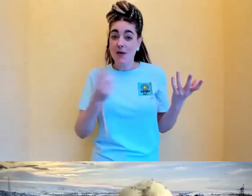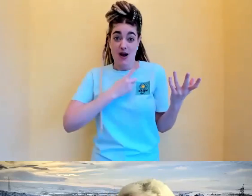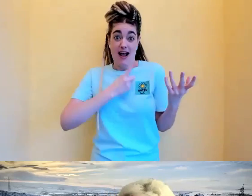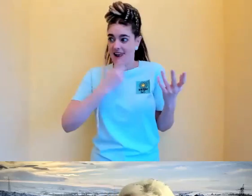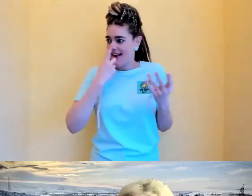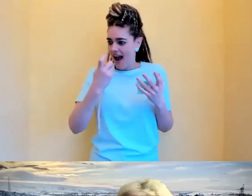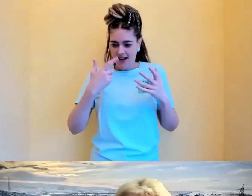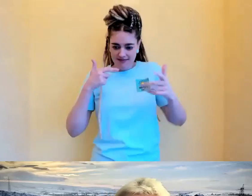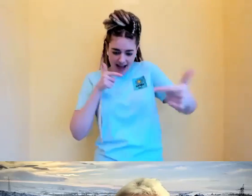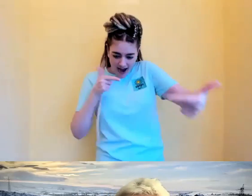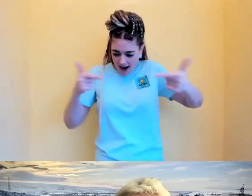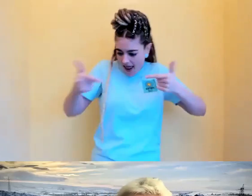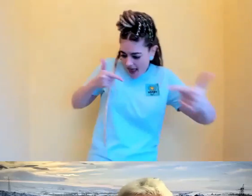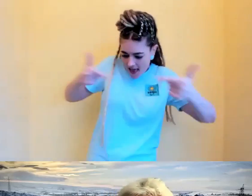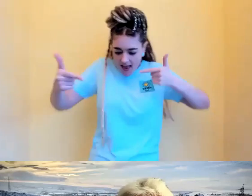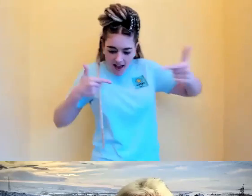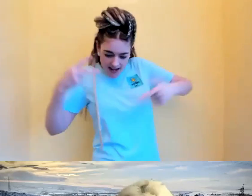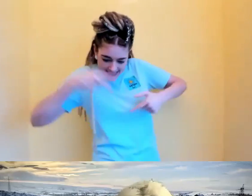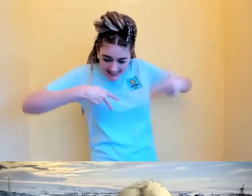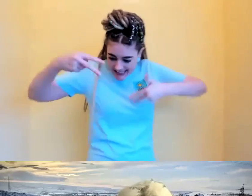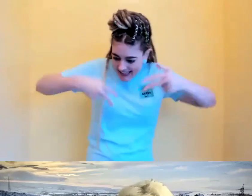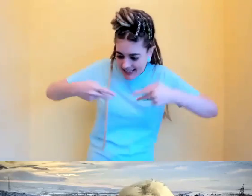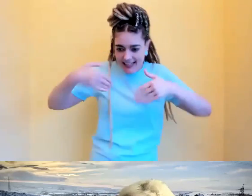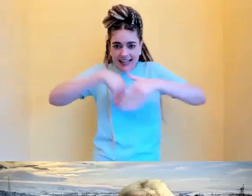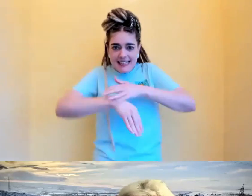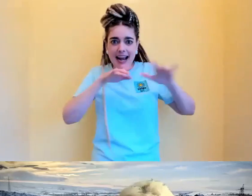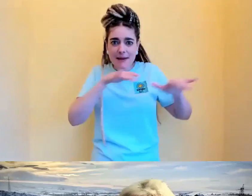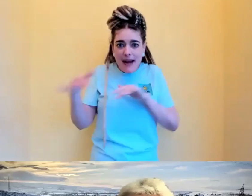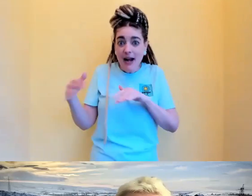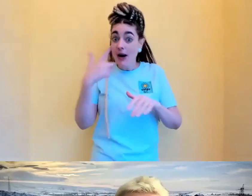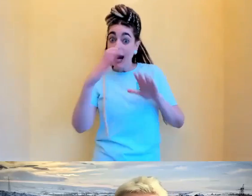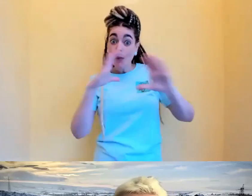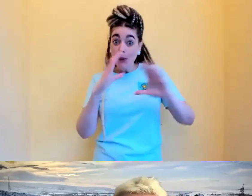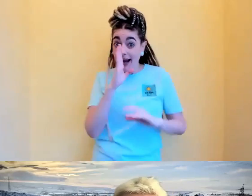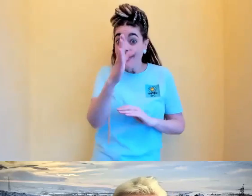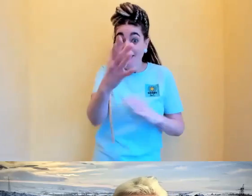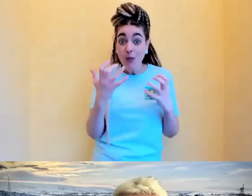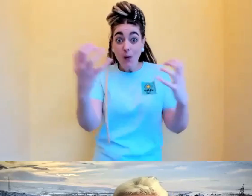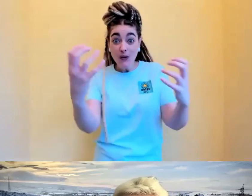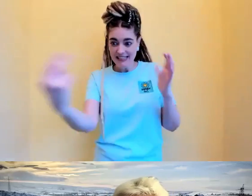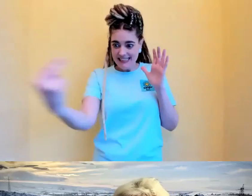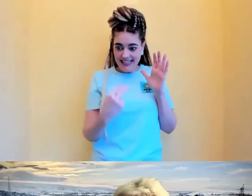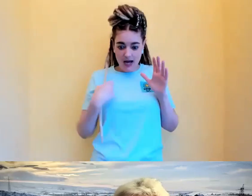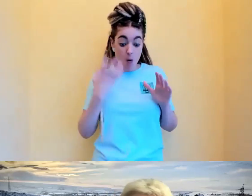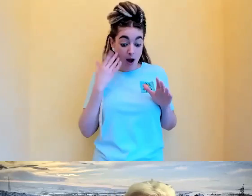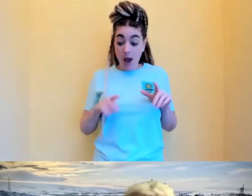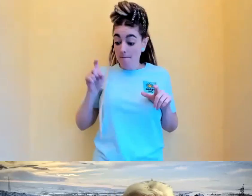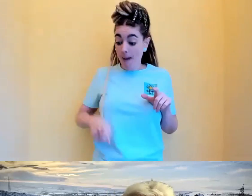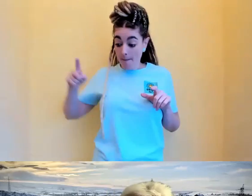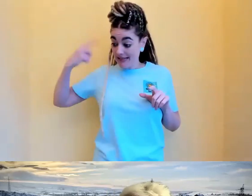on the inside of the instrument and communicate more to the audience. They can actually see directly what is being triggered and what sounds that